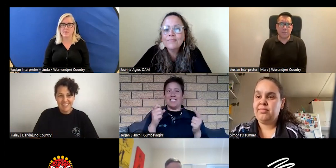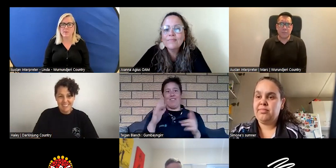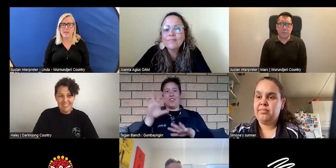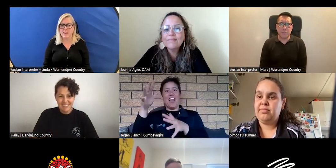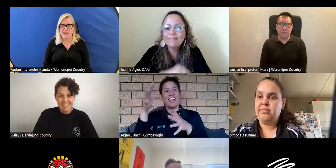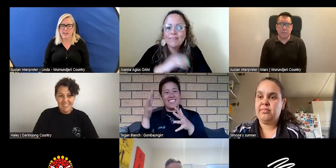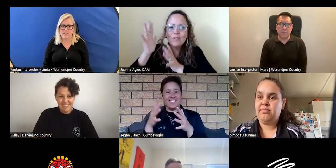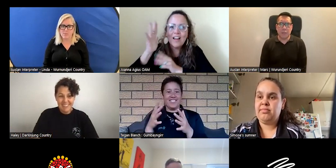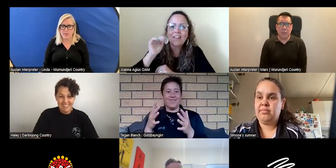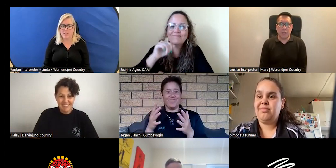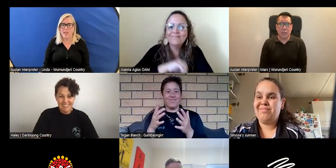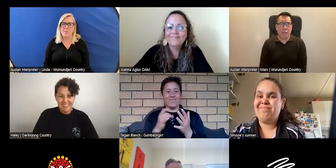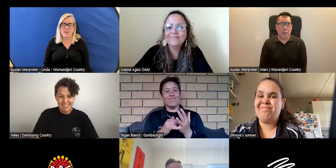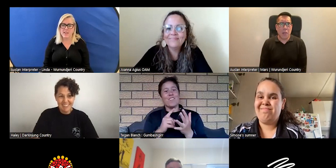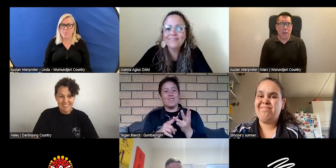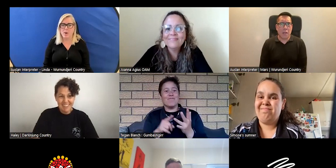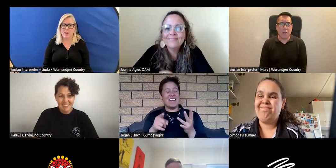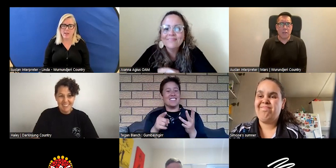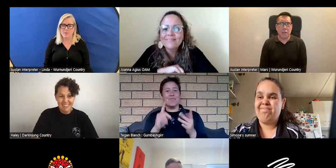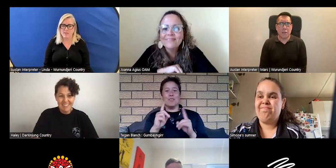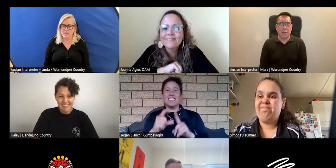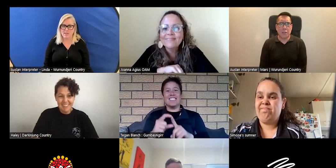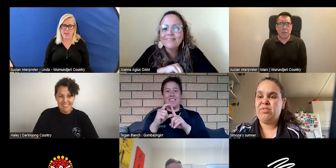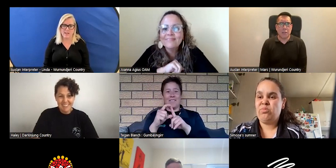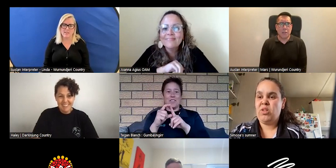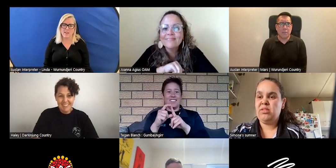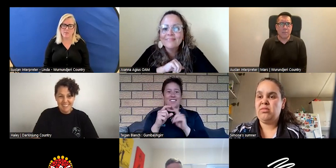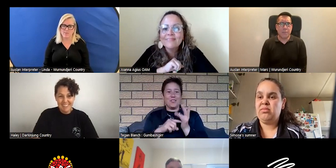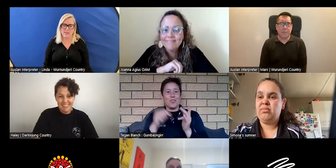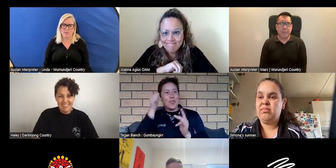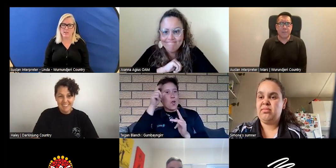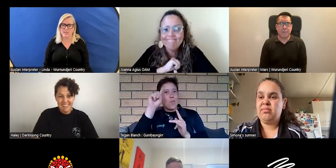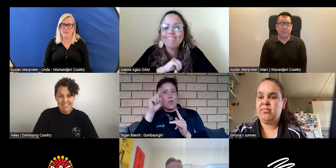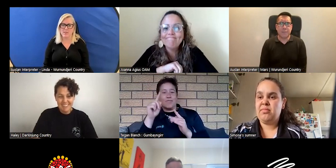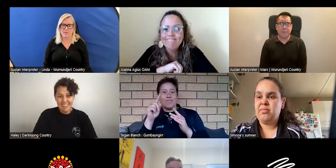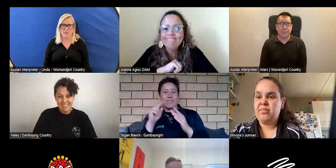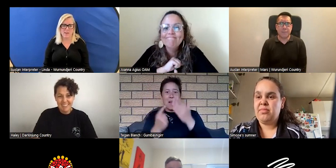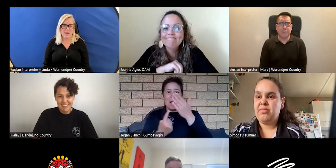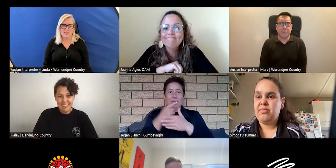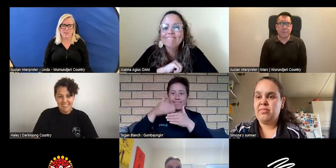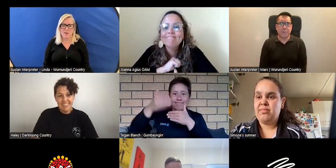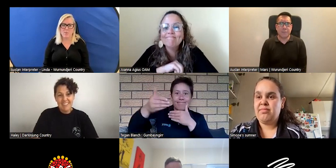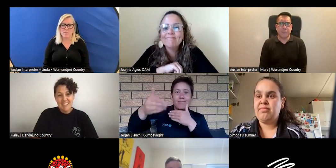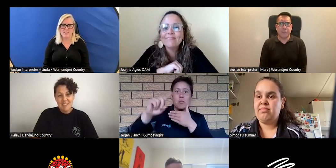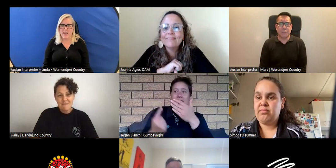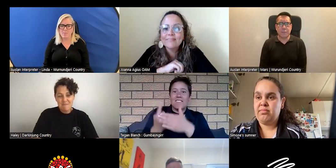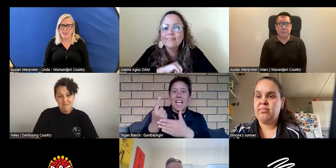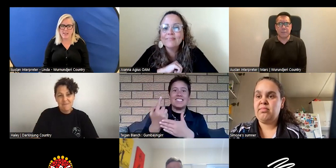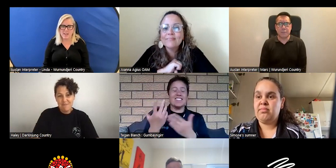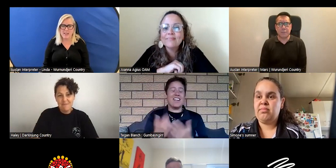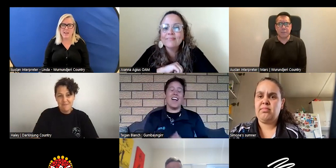for us to read and engage with because our primary language is Auslan. So it was really quite difficult to know what